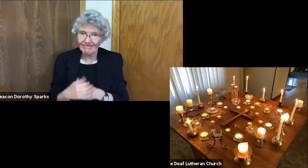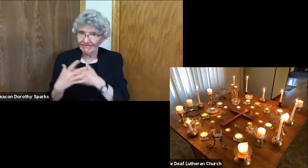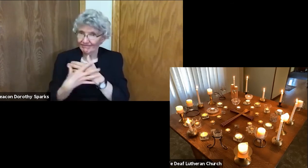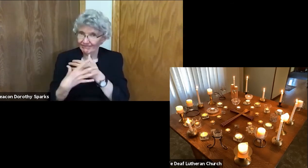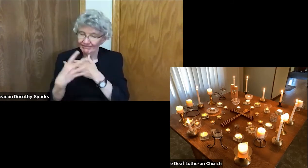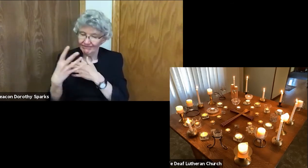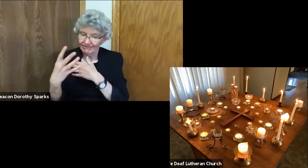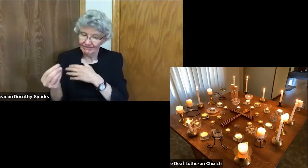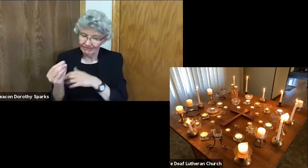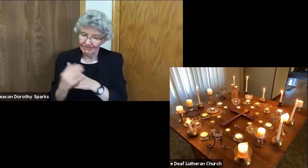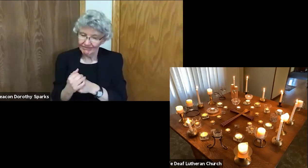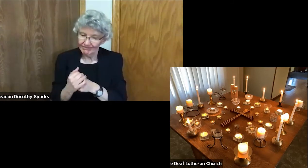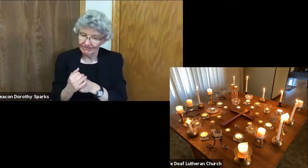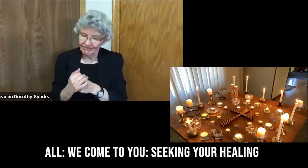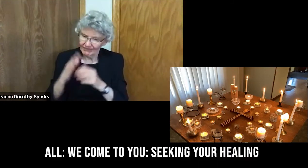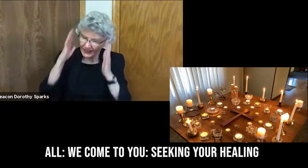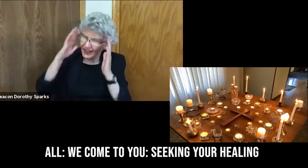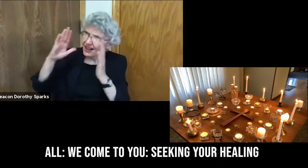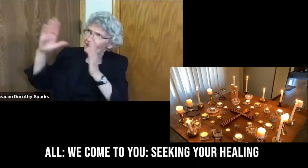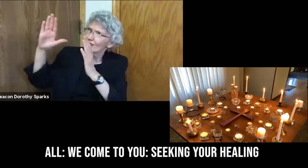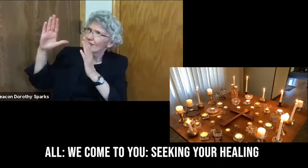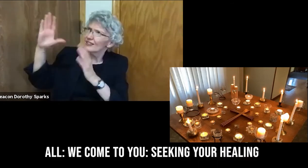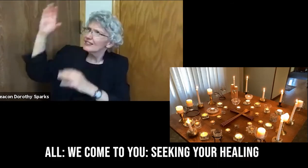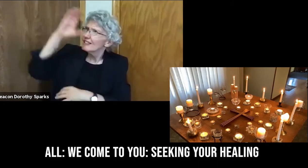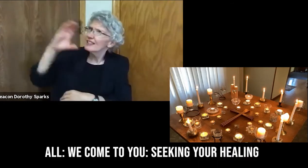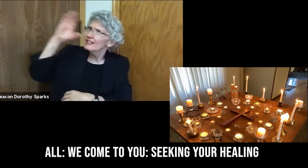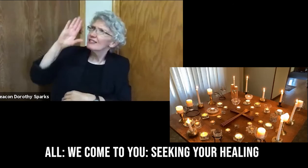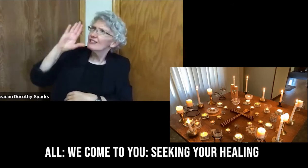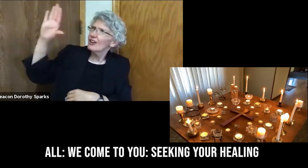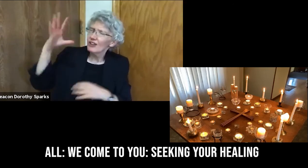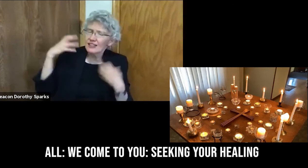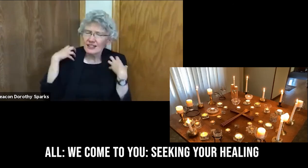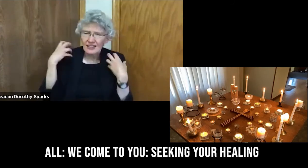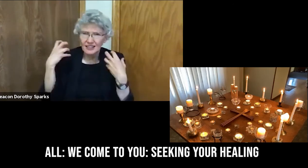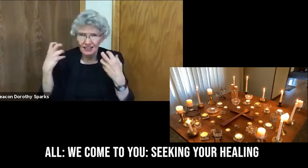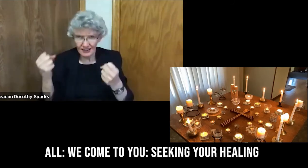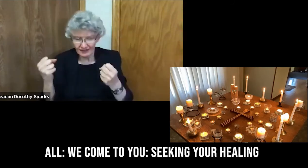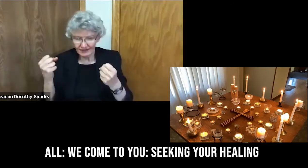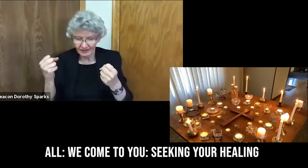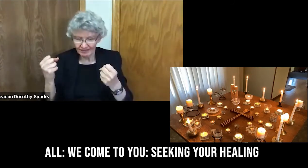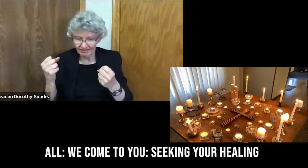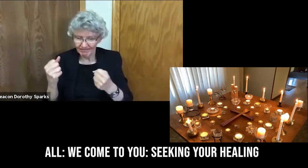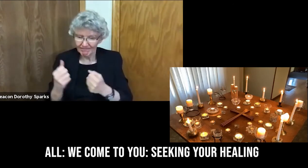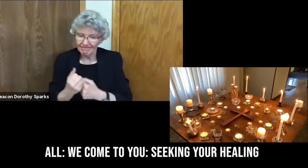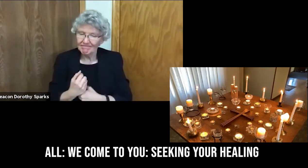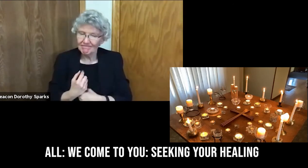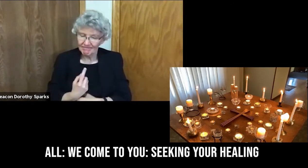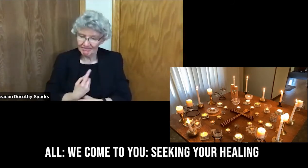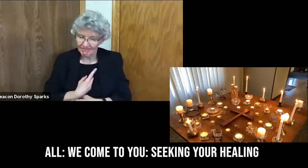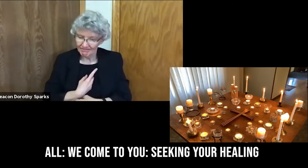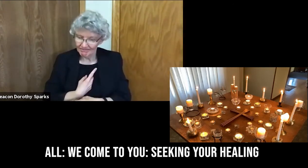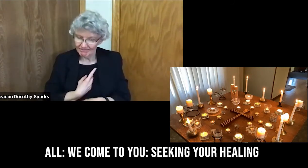Please follow along. We come to